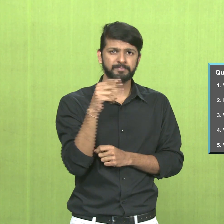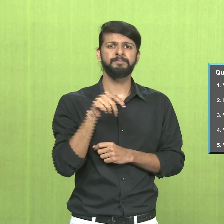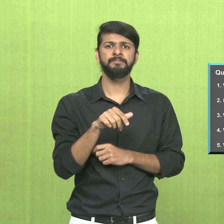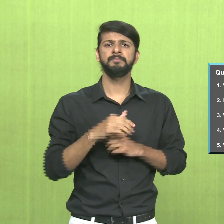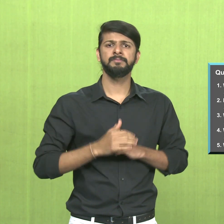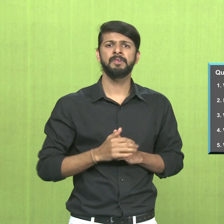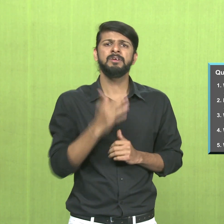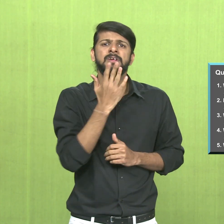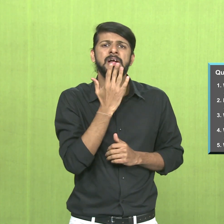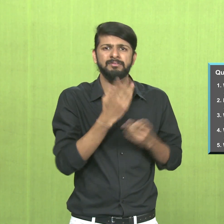Question 2,